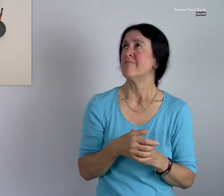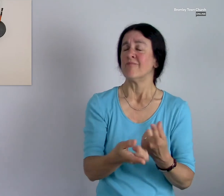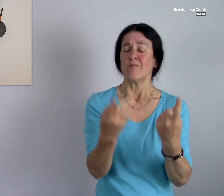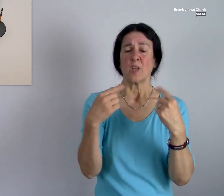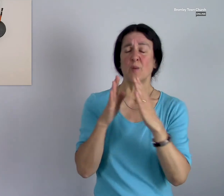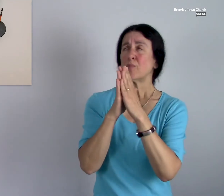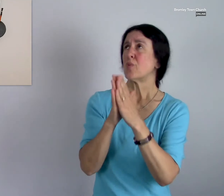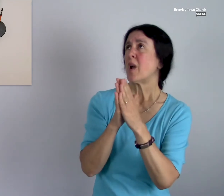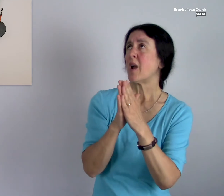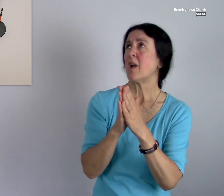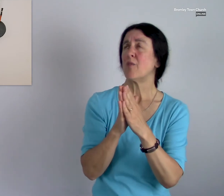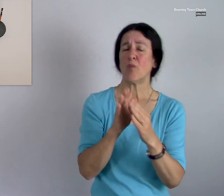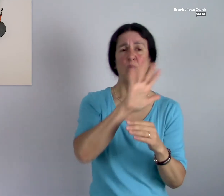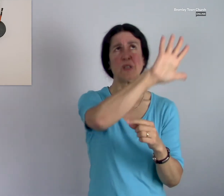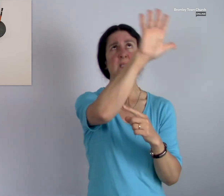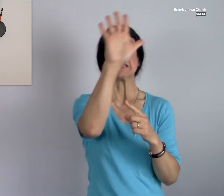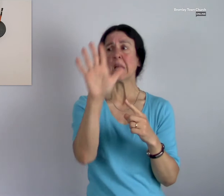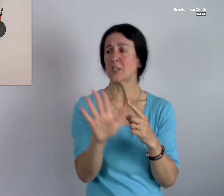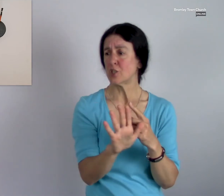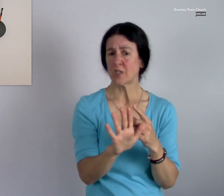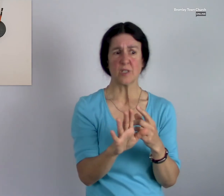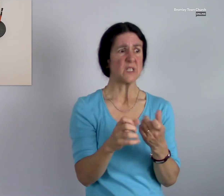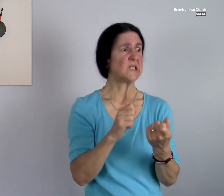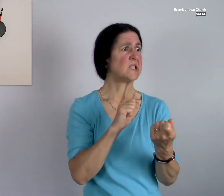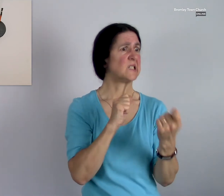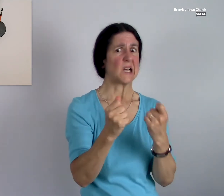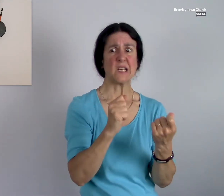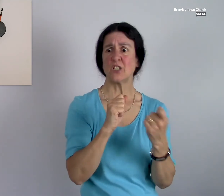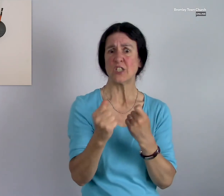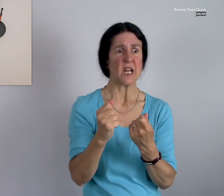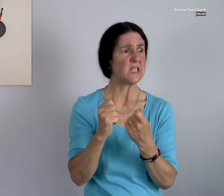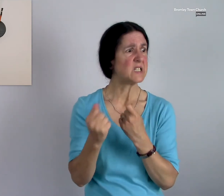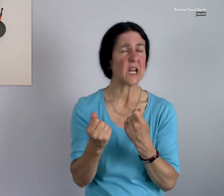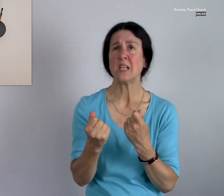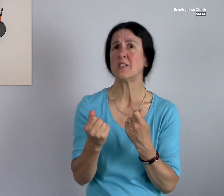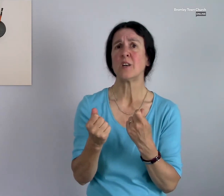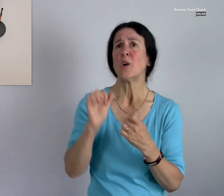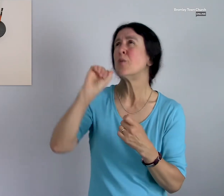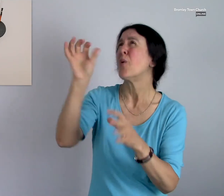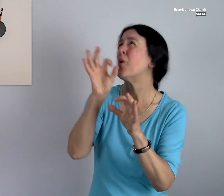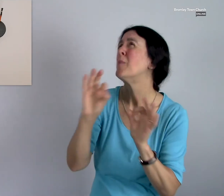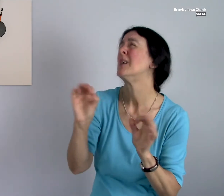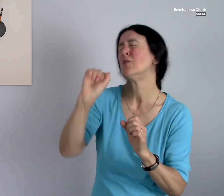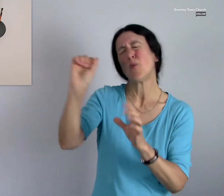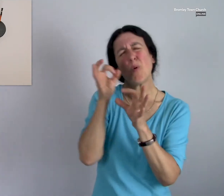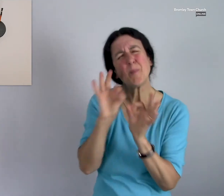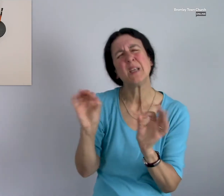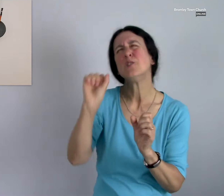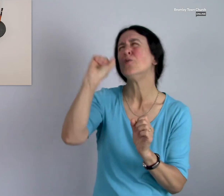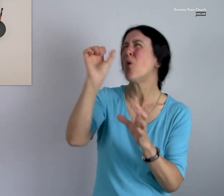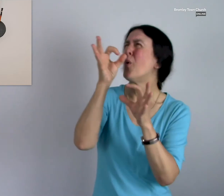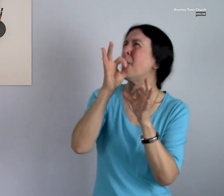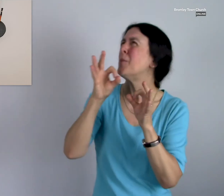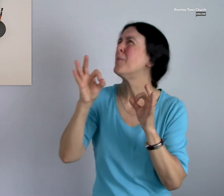through rapid change. We pray that your peace, Lord, your peace, your peace, your peace